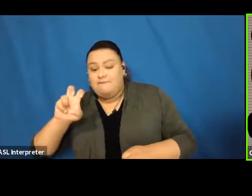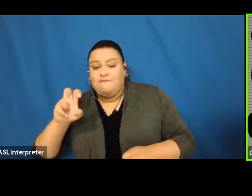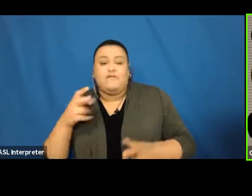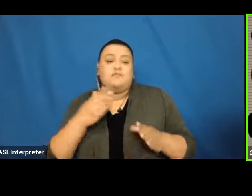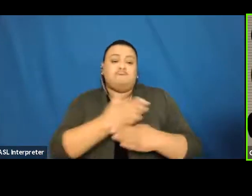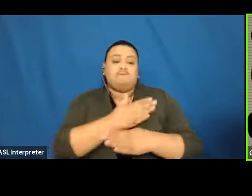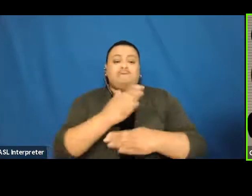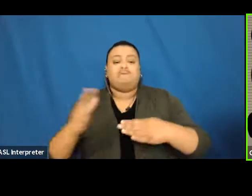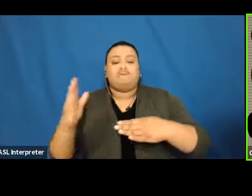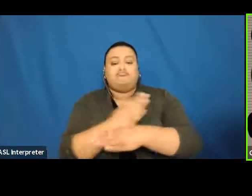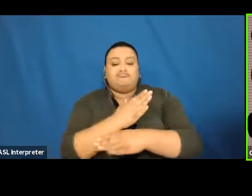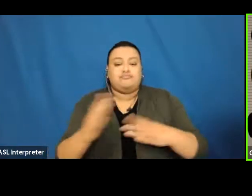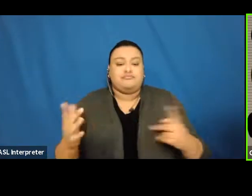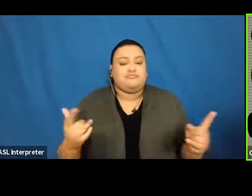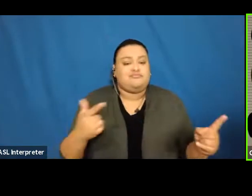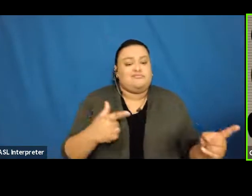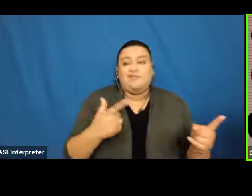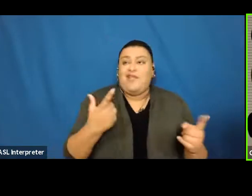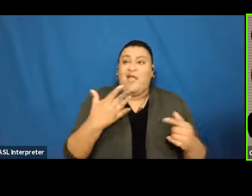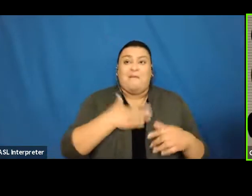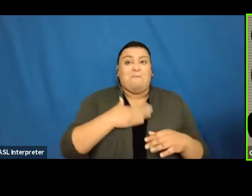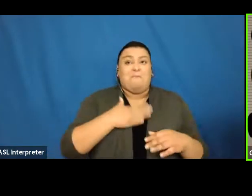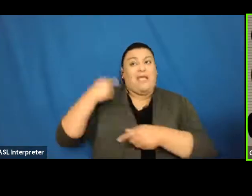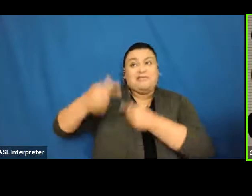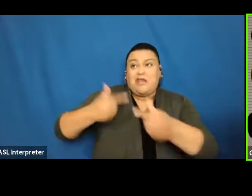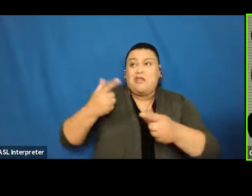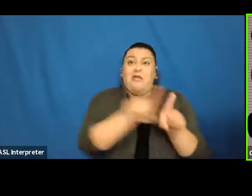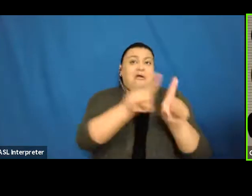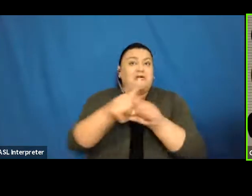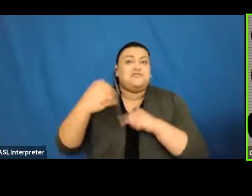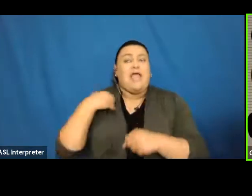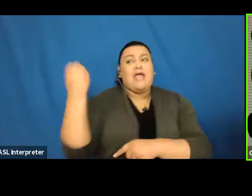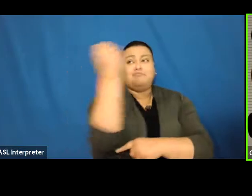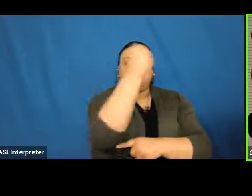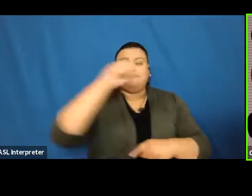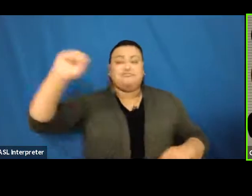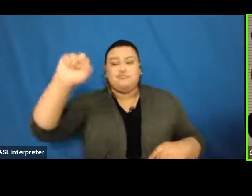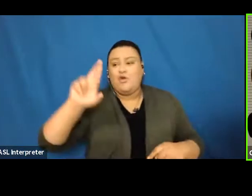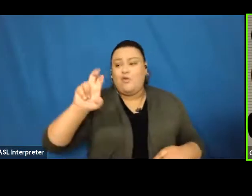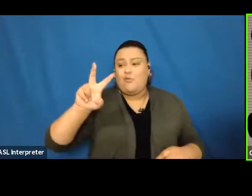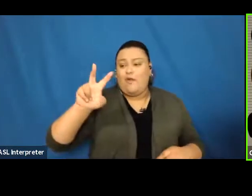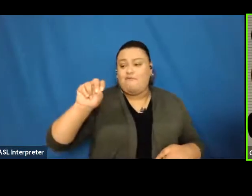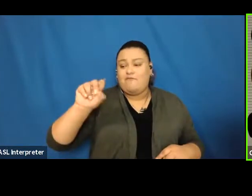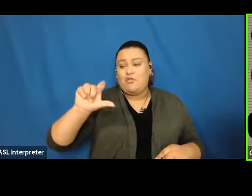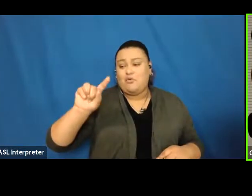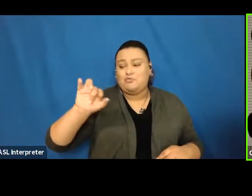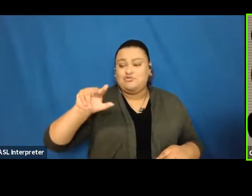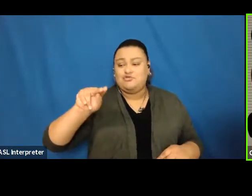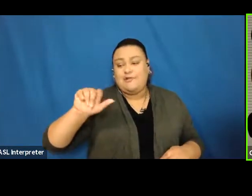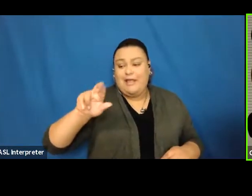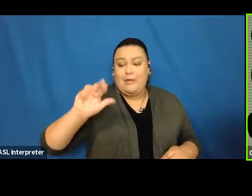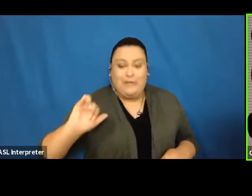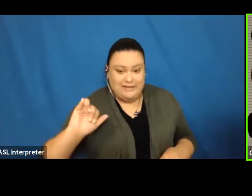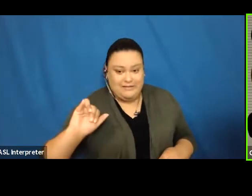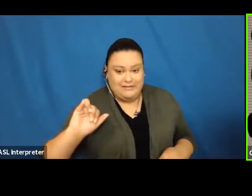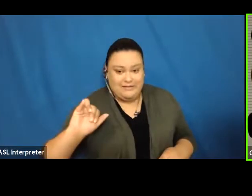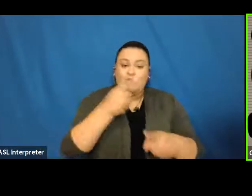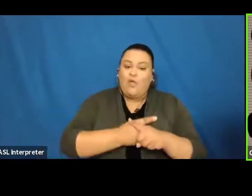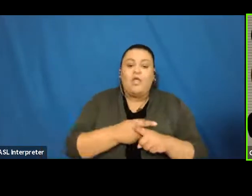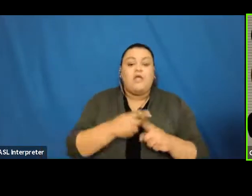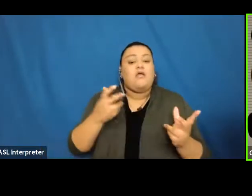enough revolutionaries, you know, but we've had some of those too, thank God. But the point is that